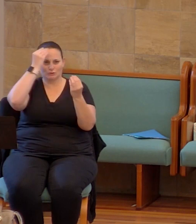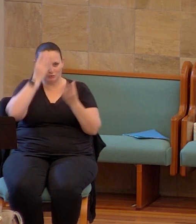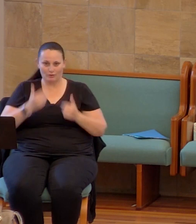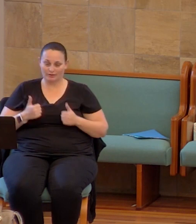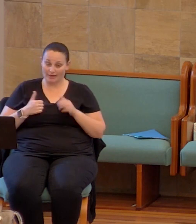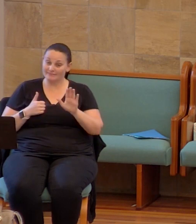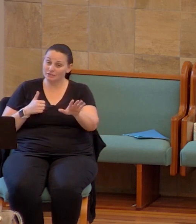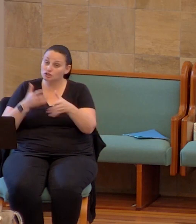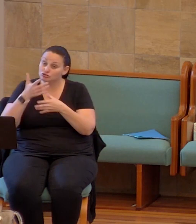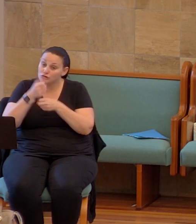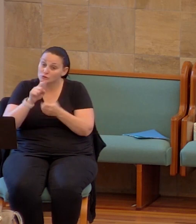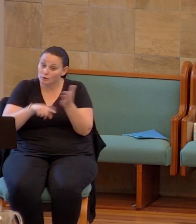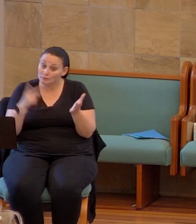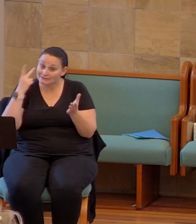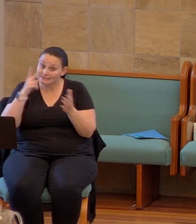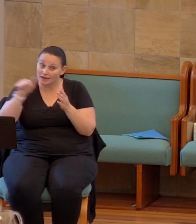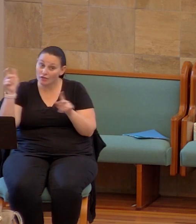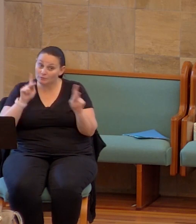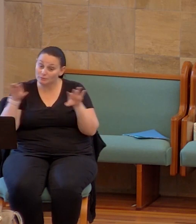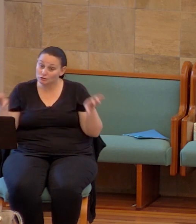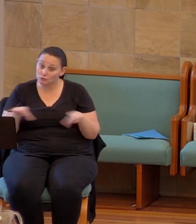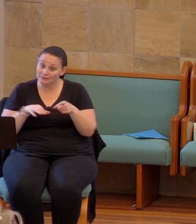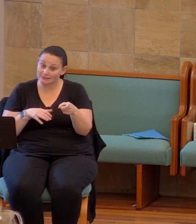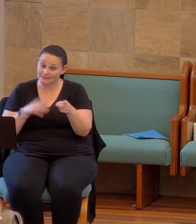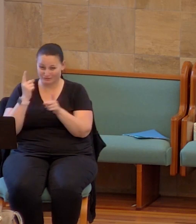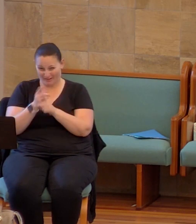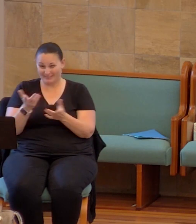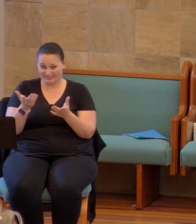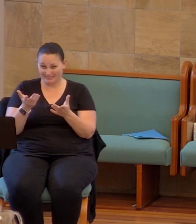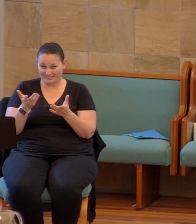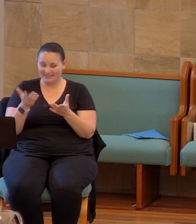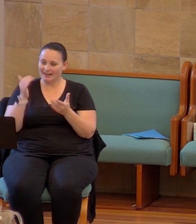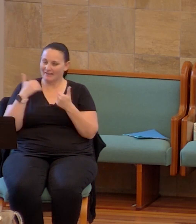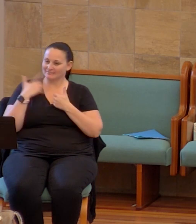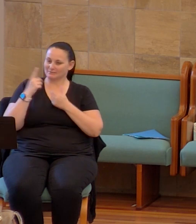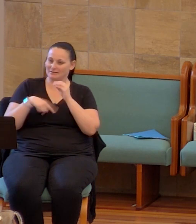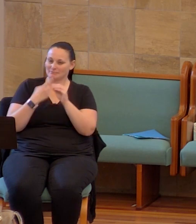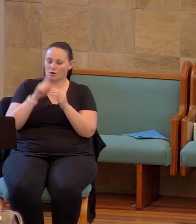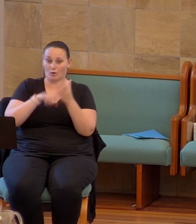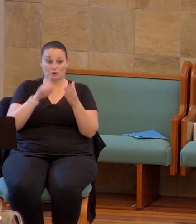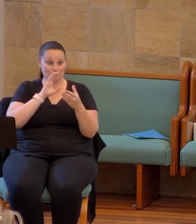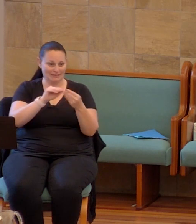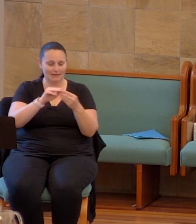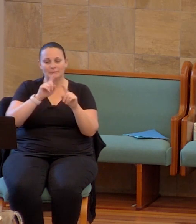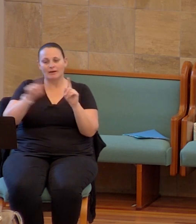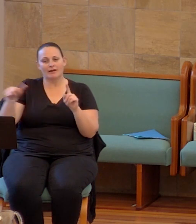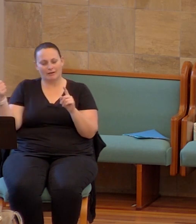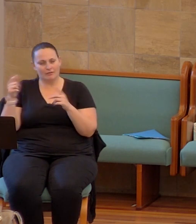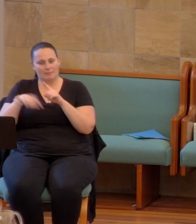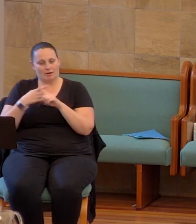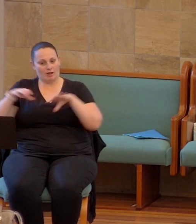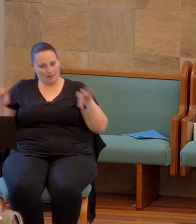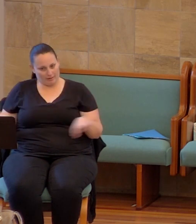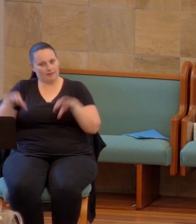life, trust what you see other people doing, right? There's something about what you say, but there's another thing about what you